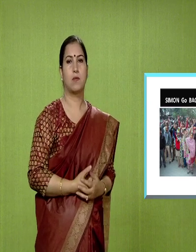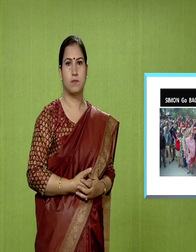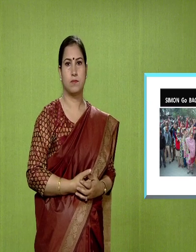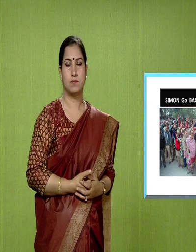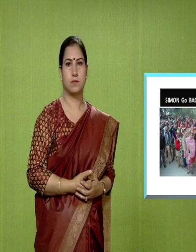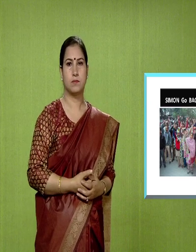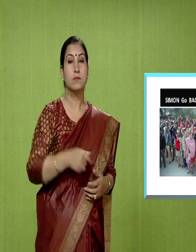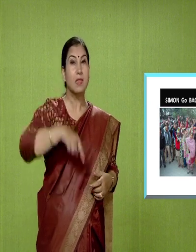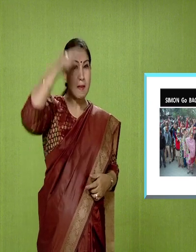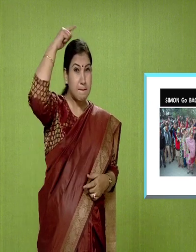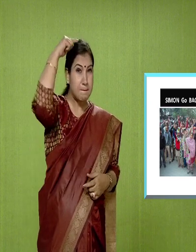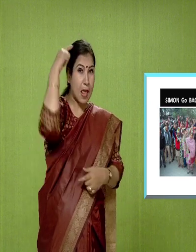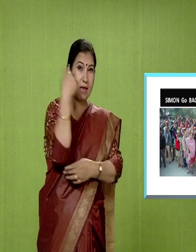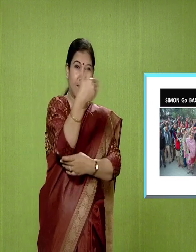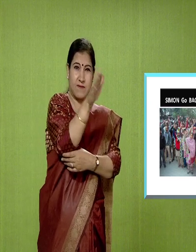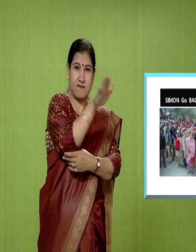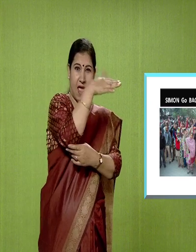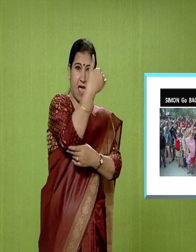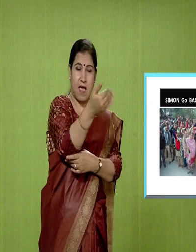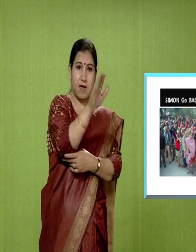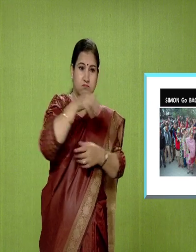Black flags were shown.